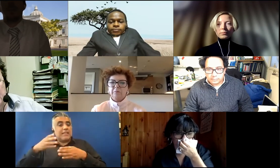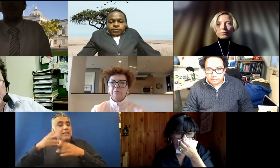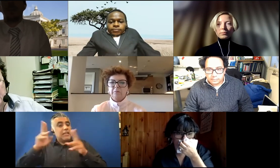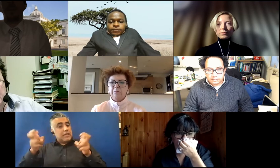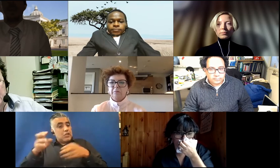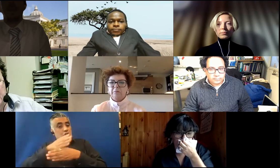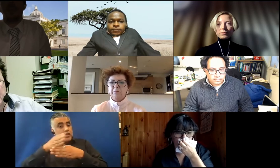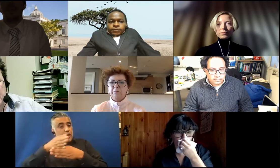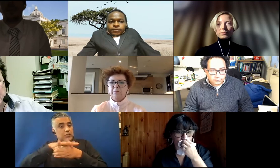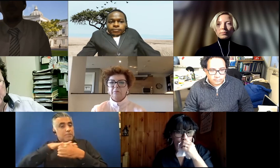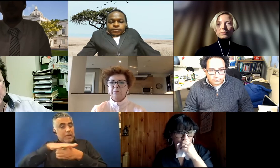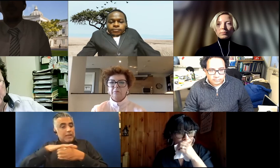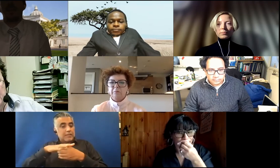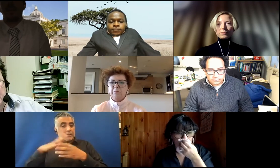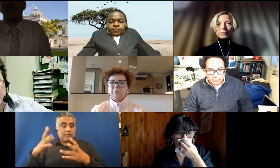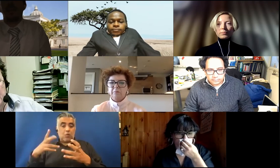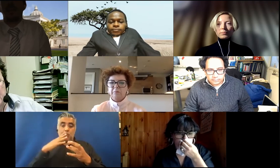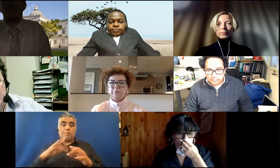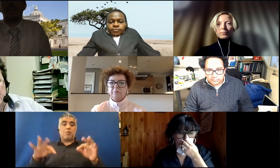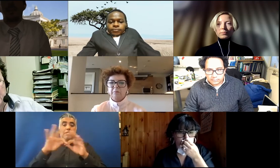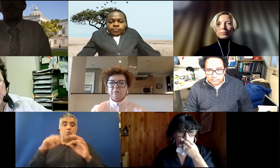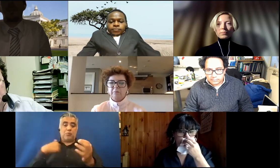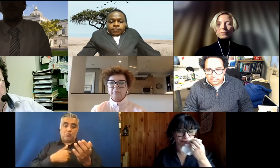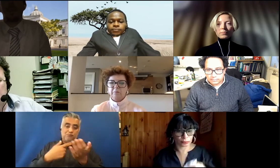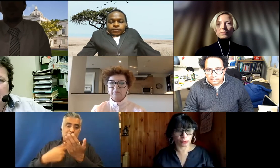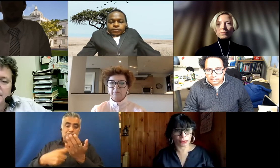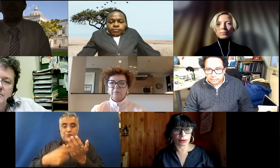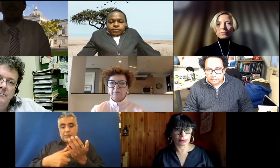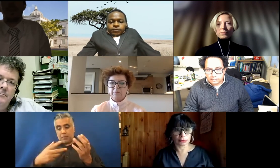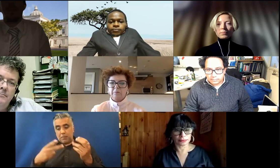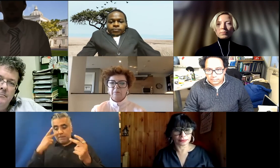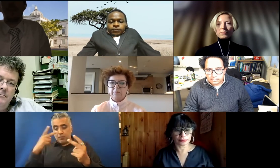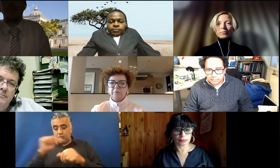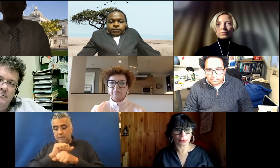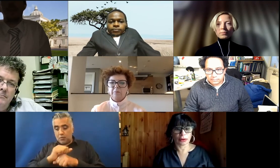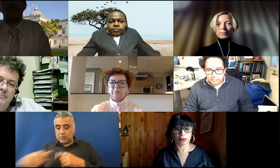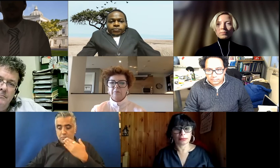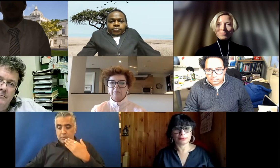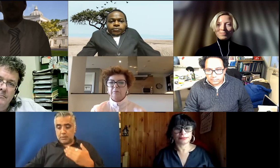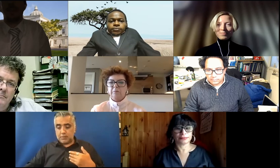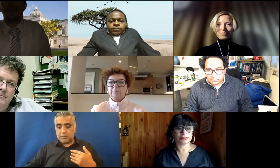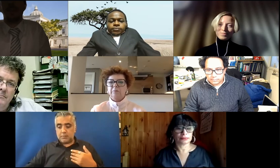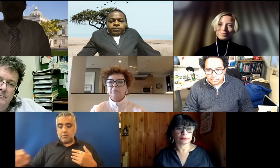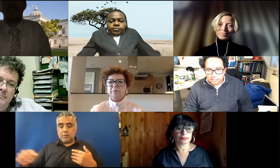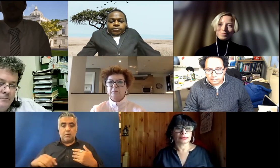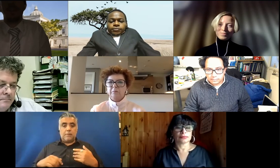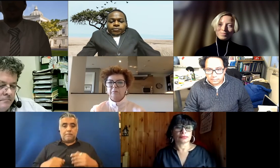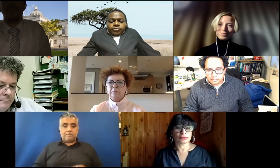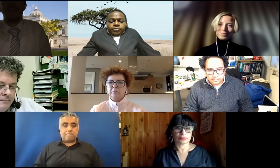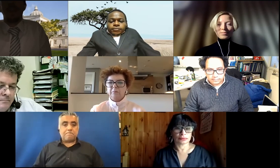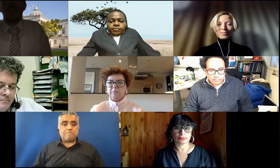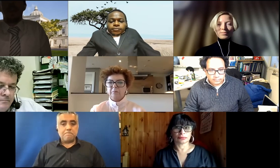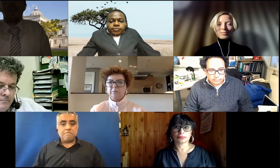questions. And maybe that's where I can also see your work come into play. So thank you very much. That was very interesting.